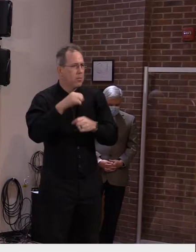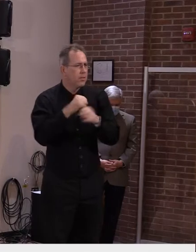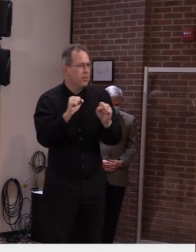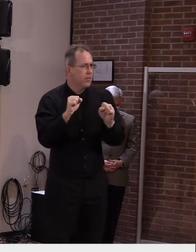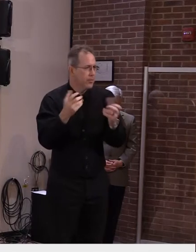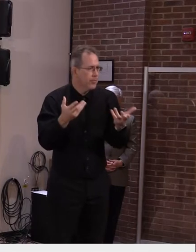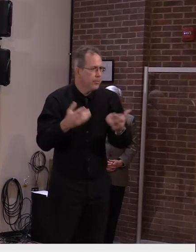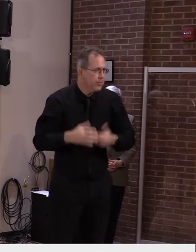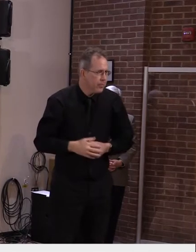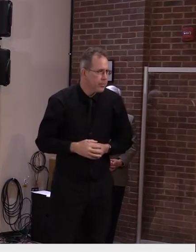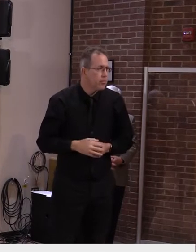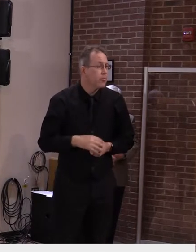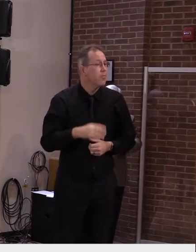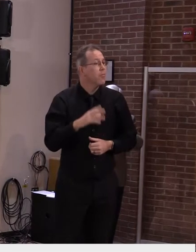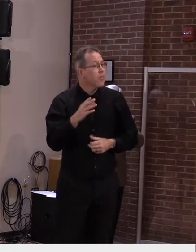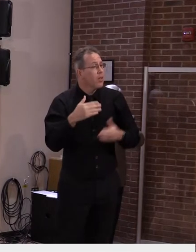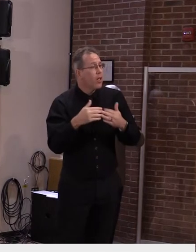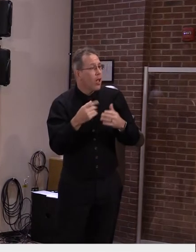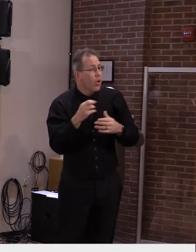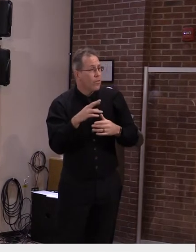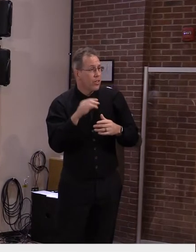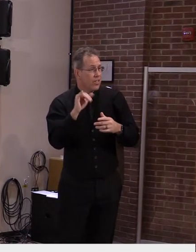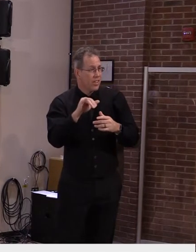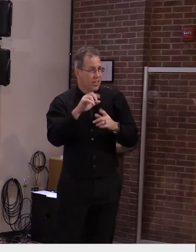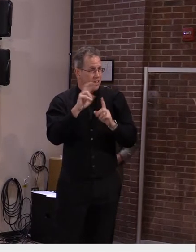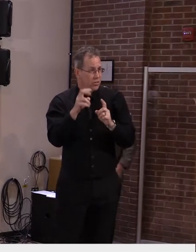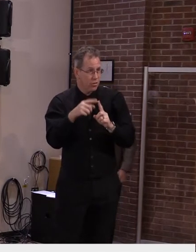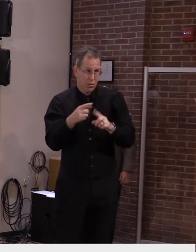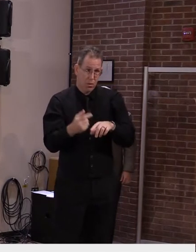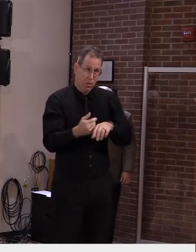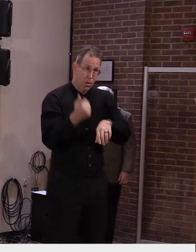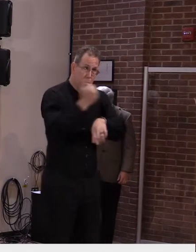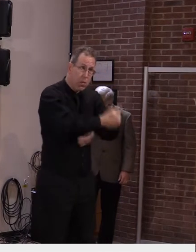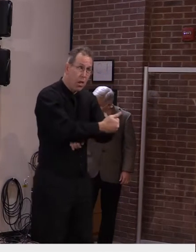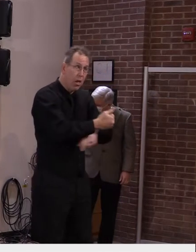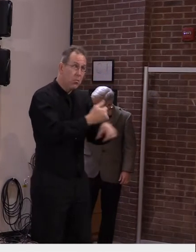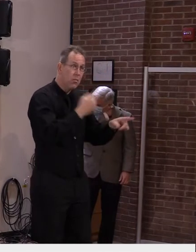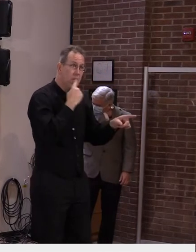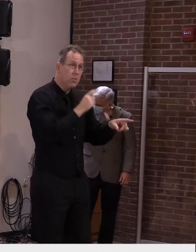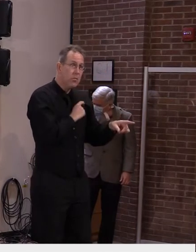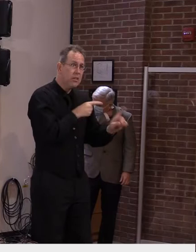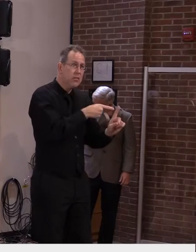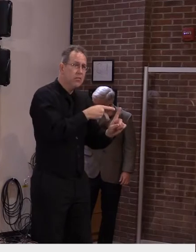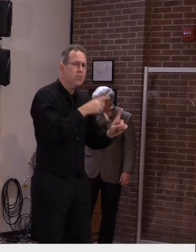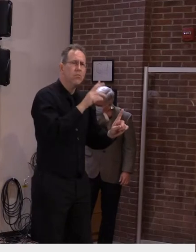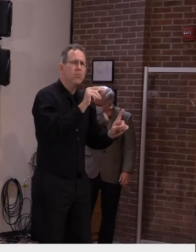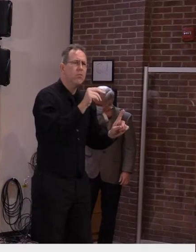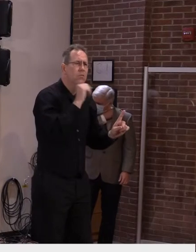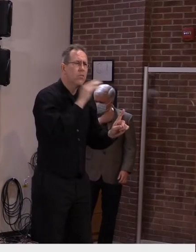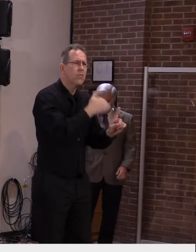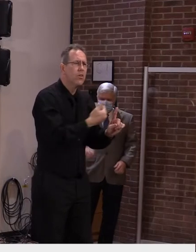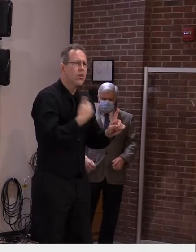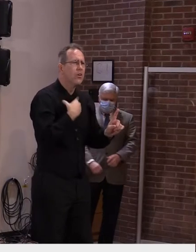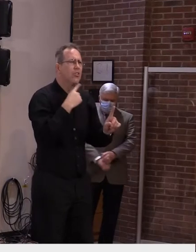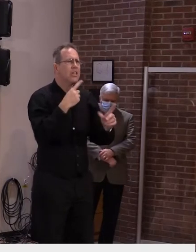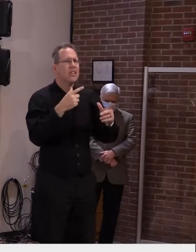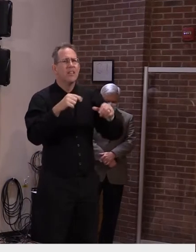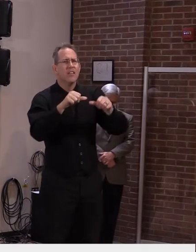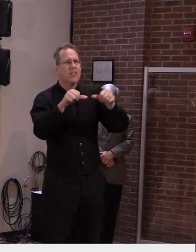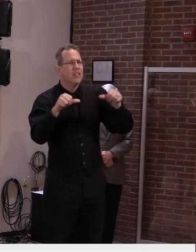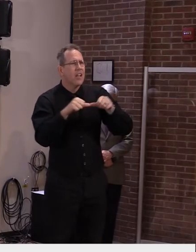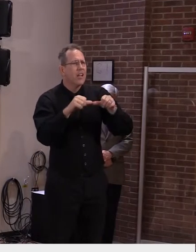on staffing exclusively. It really is more about the sheer surface area that the state police cover day to day.